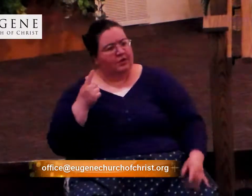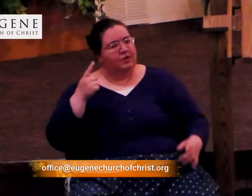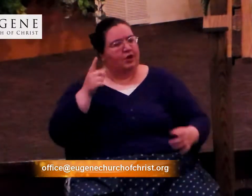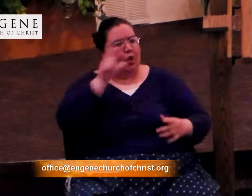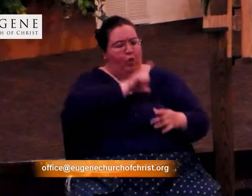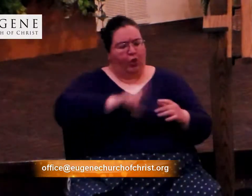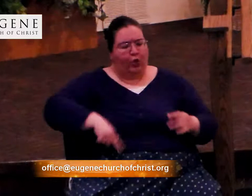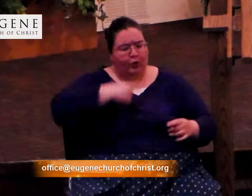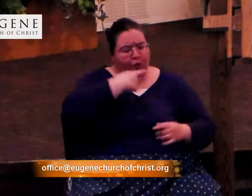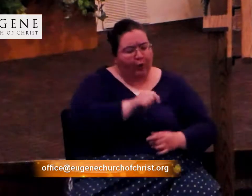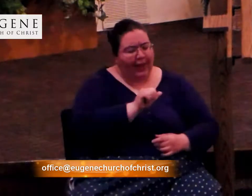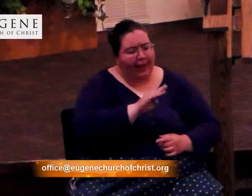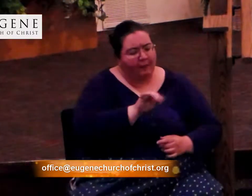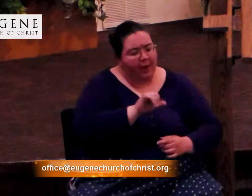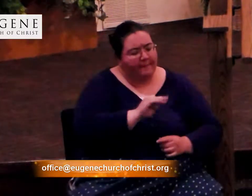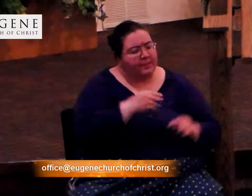Abram by saying, "Go."